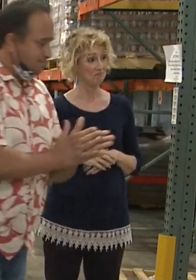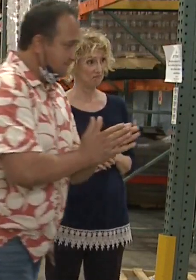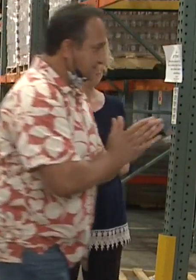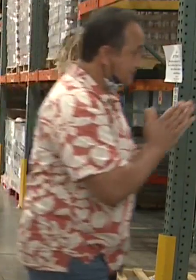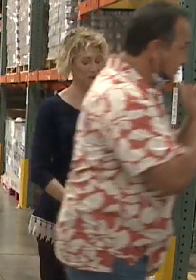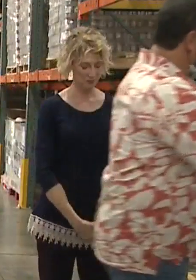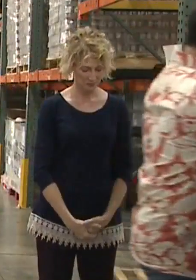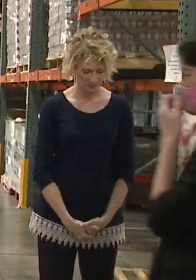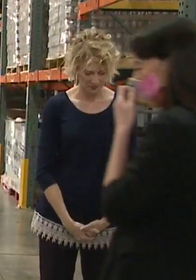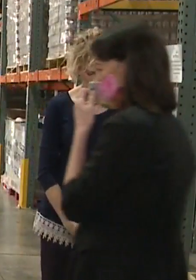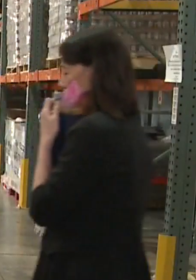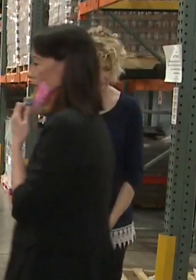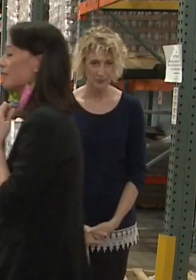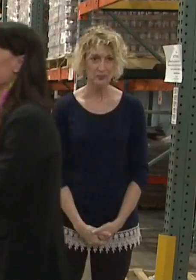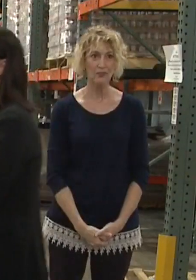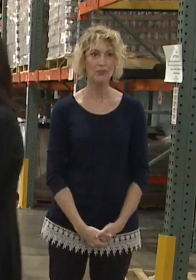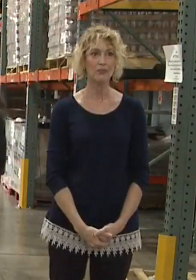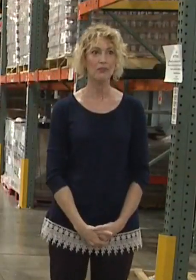Sorry.